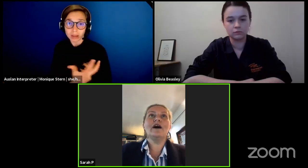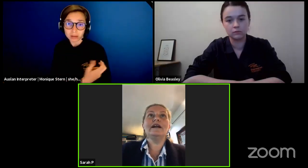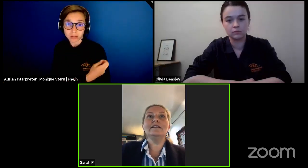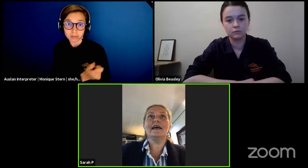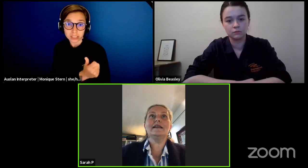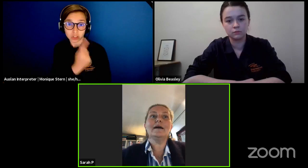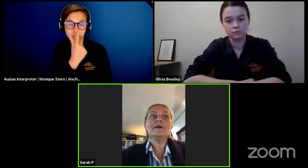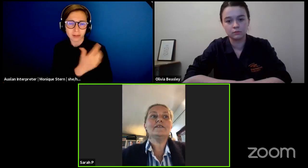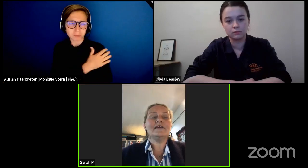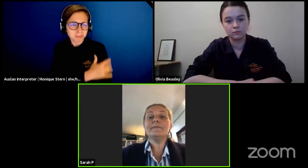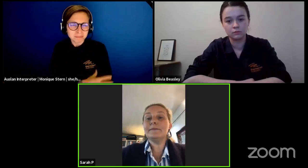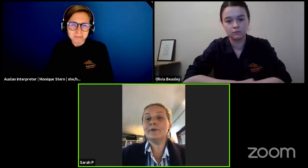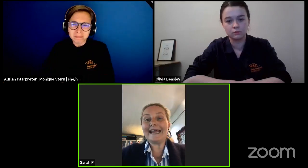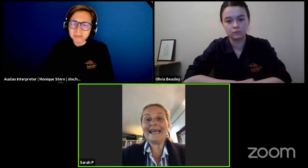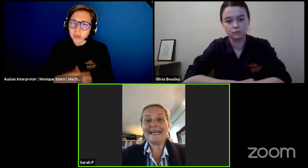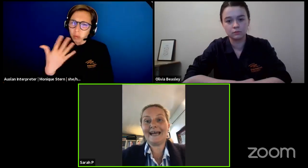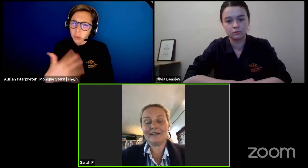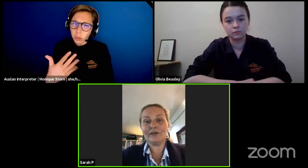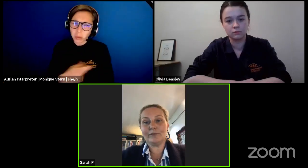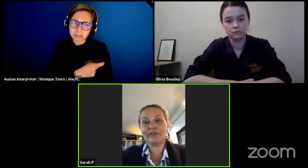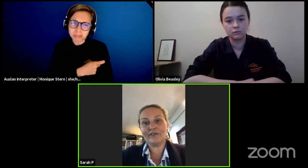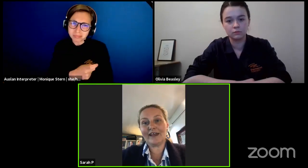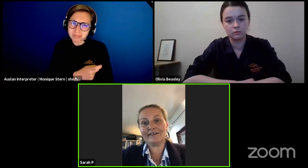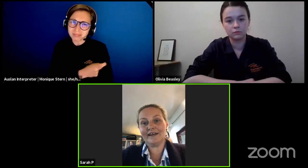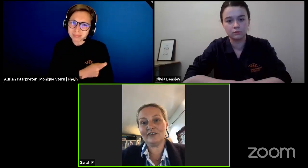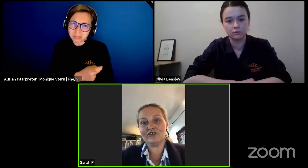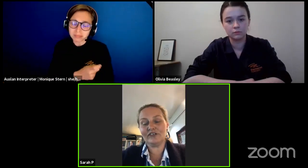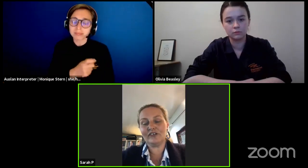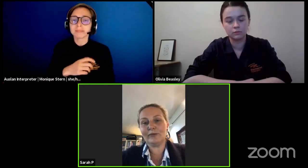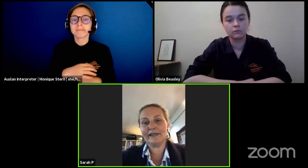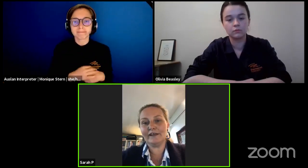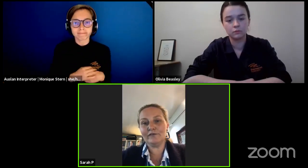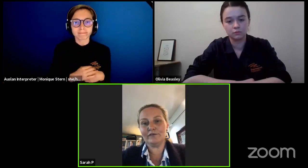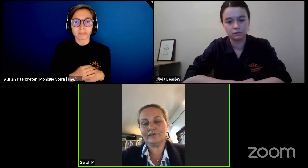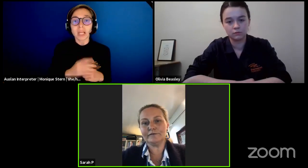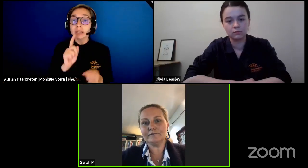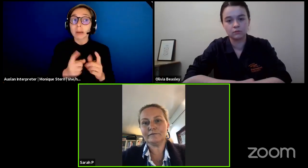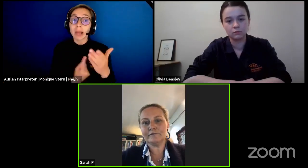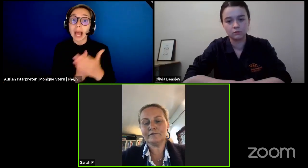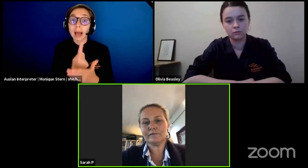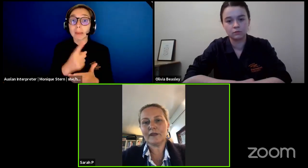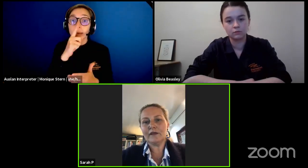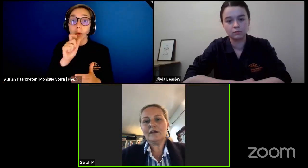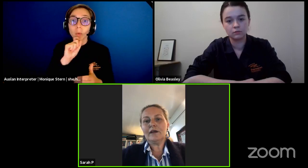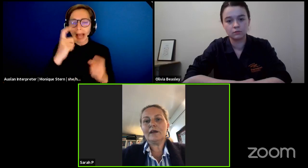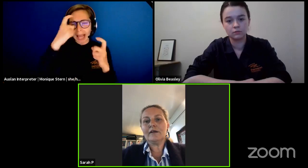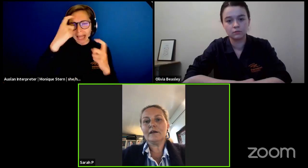We find that some people get a headache with the vaccinations that we give.